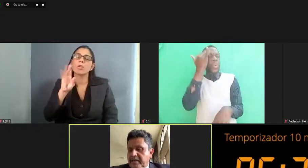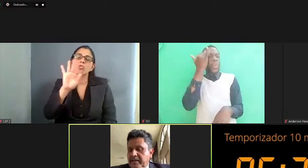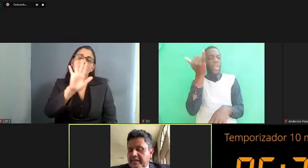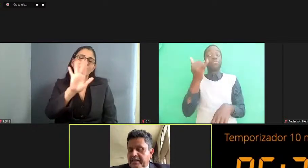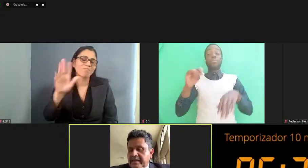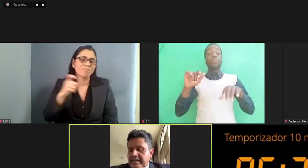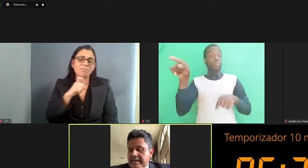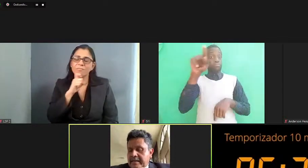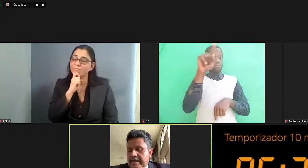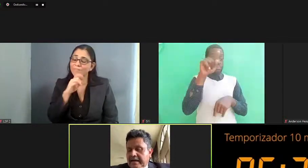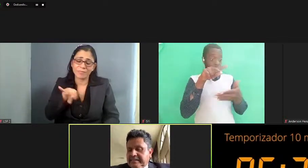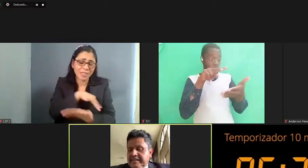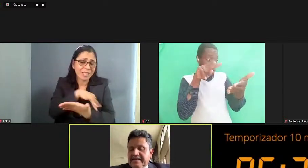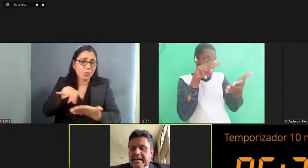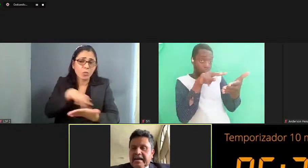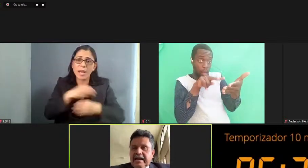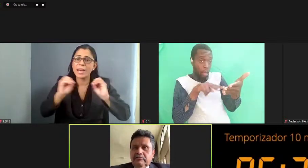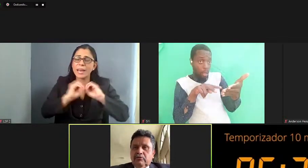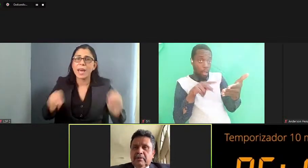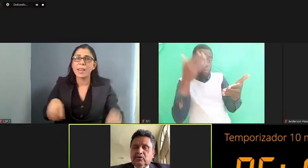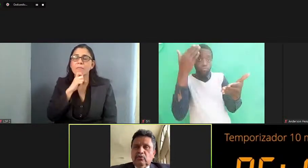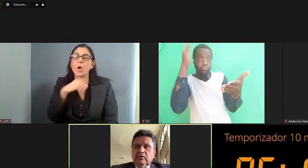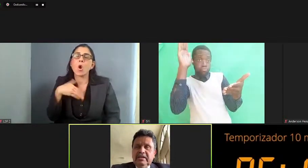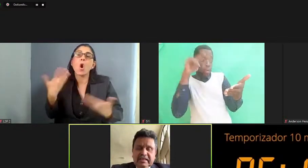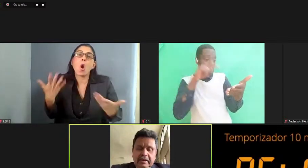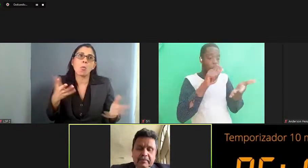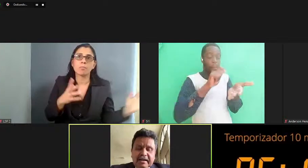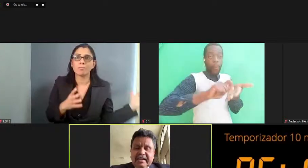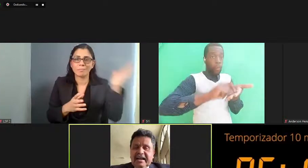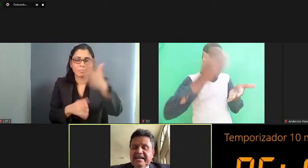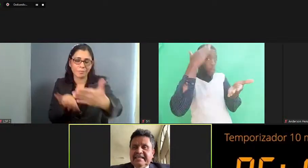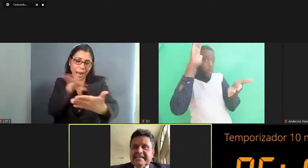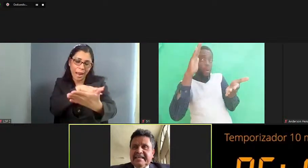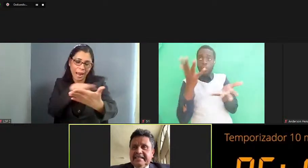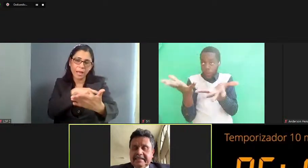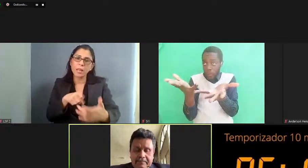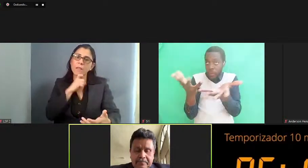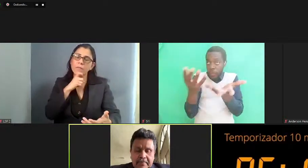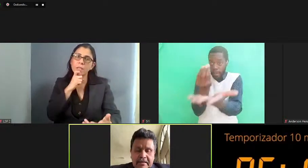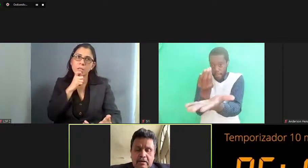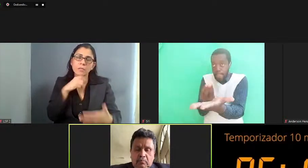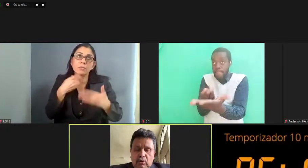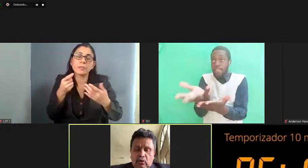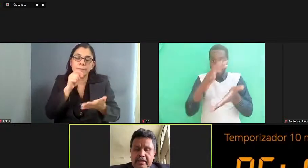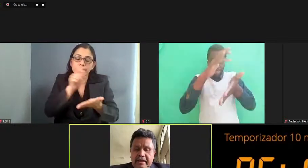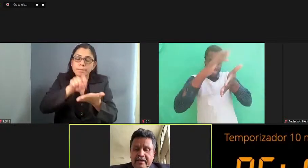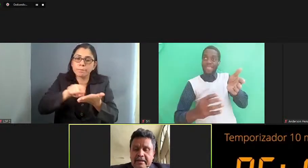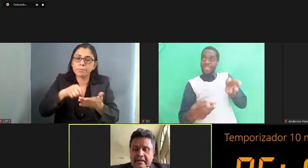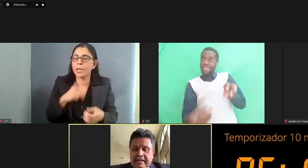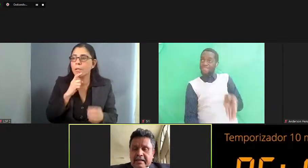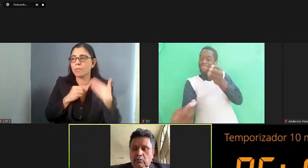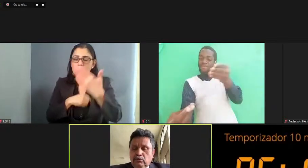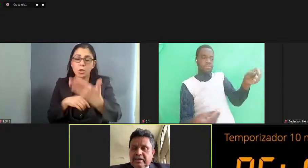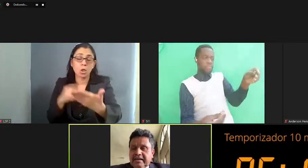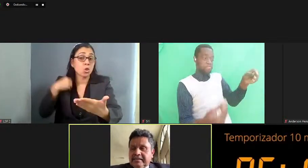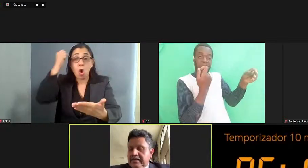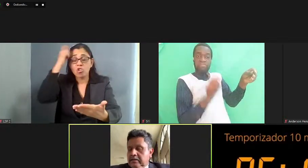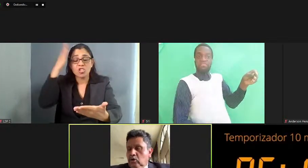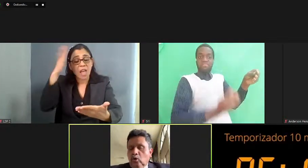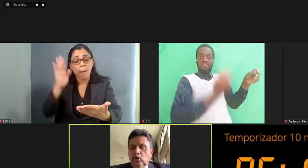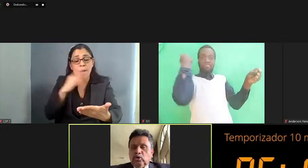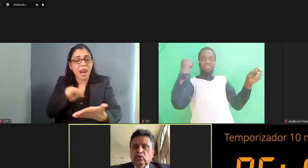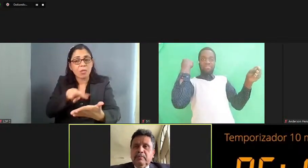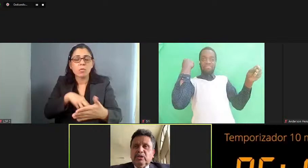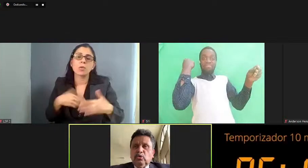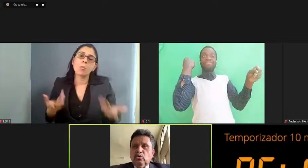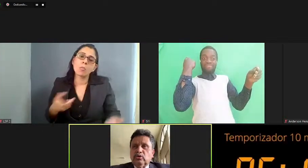the high literacy index sometimes doesn't allow us to get the information in reading